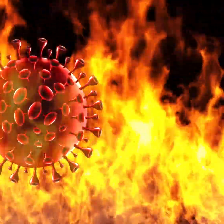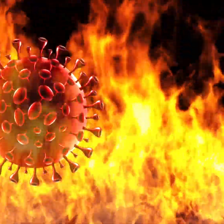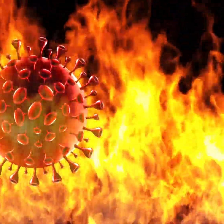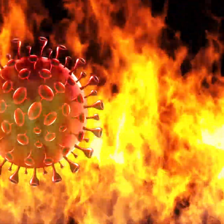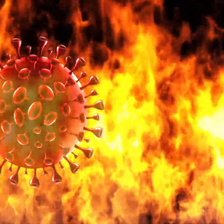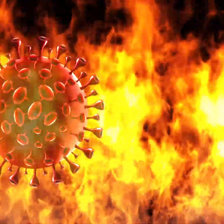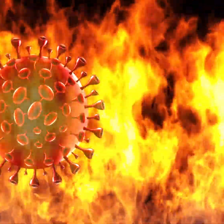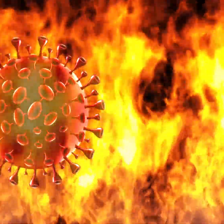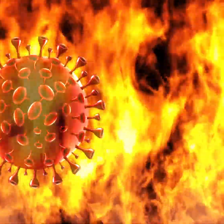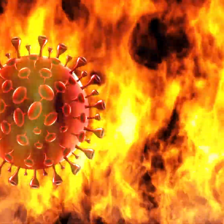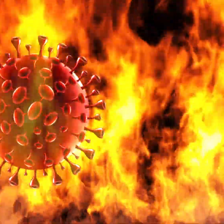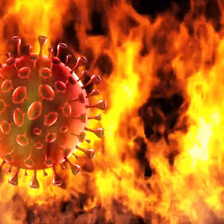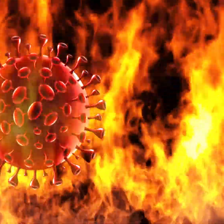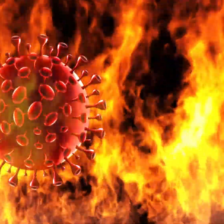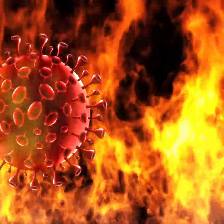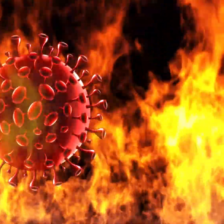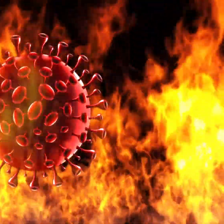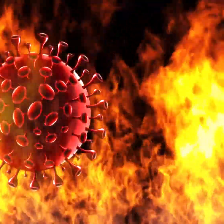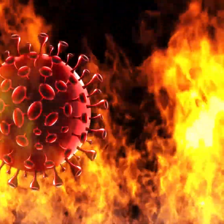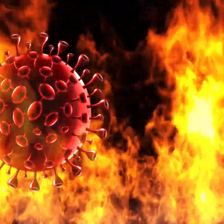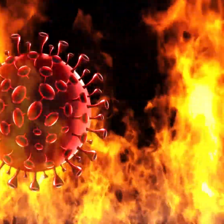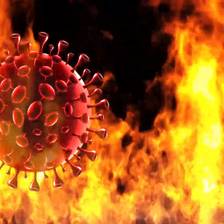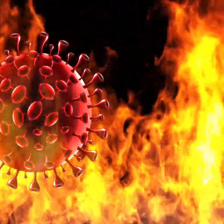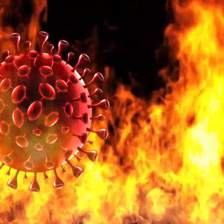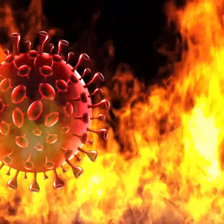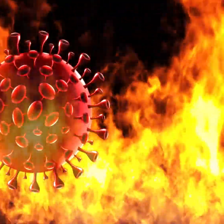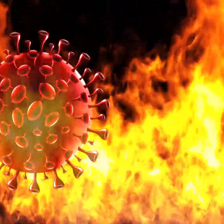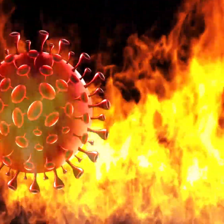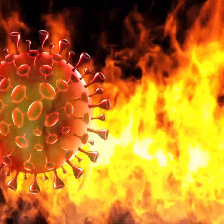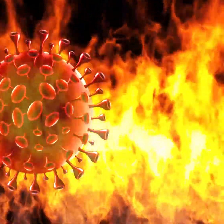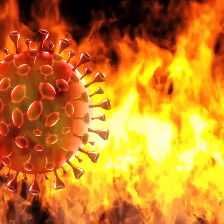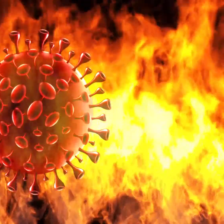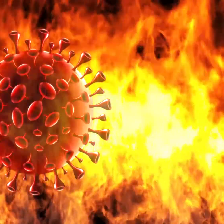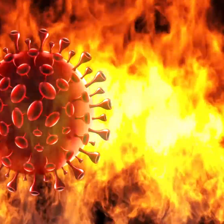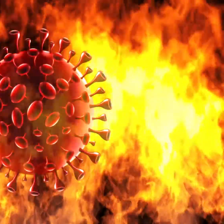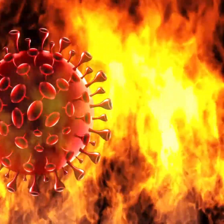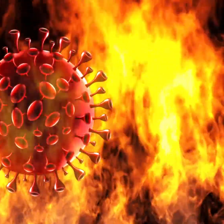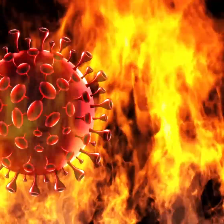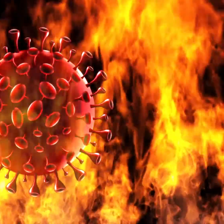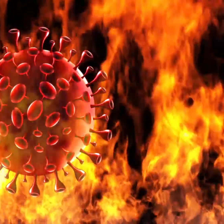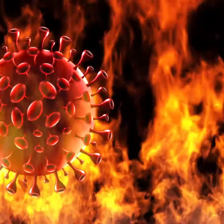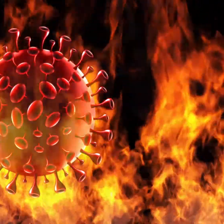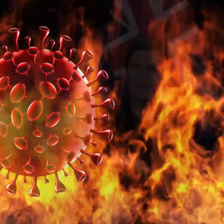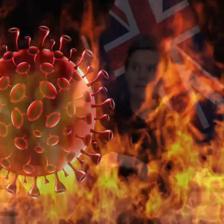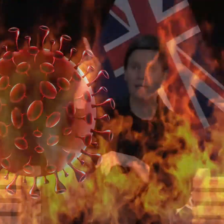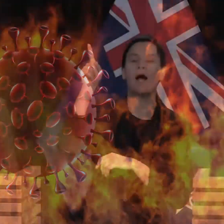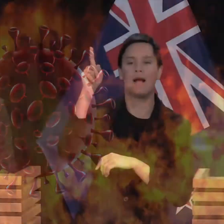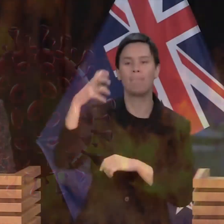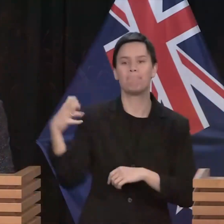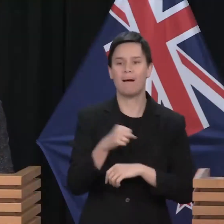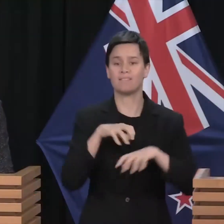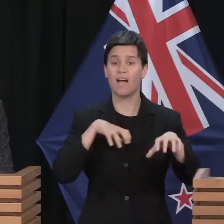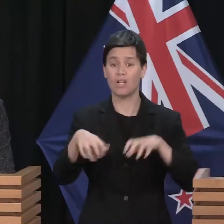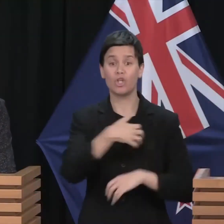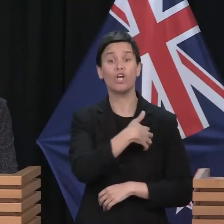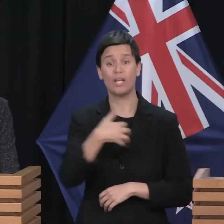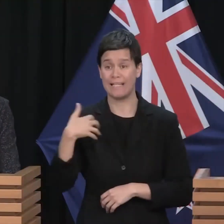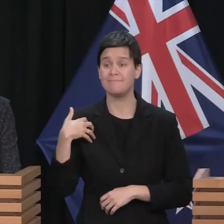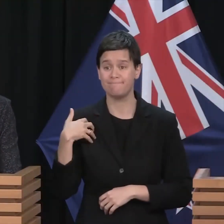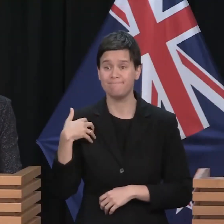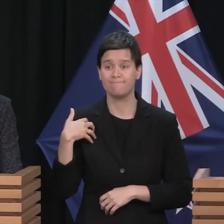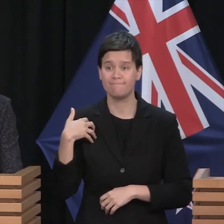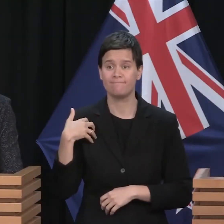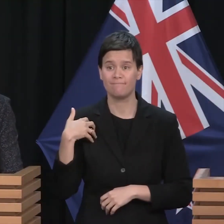be smoldering hotspots that flare up. But such flare-ups can be quickly spotted and contained. New Zealand had a